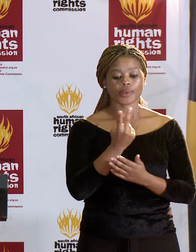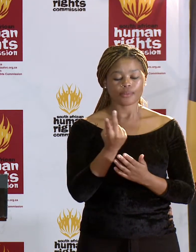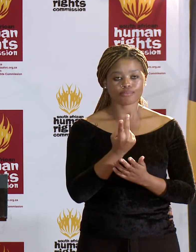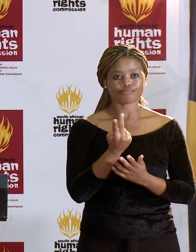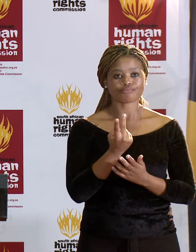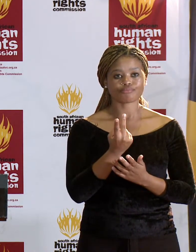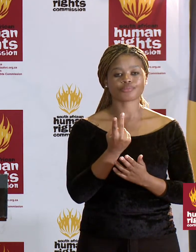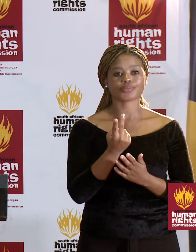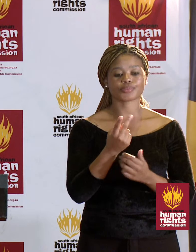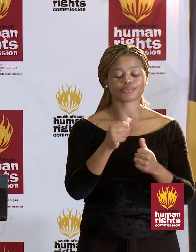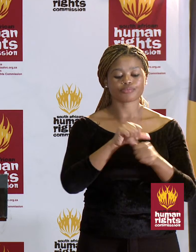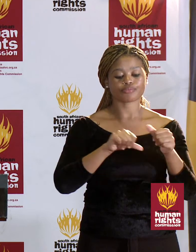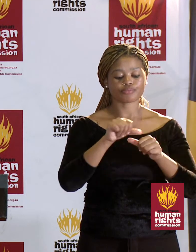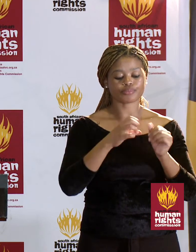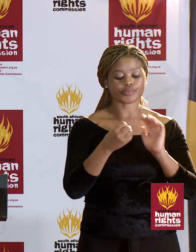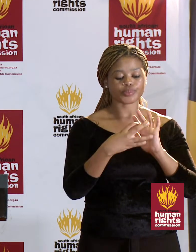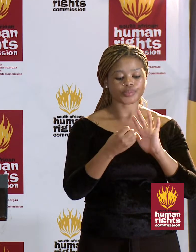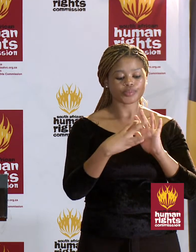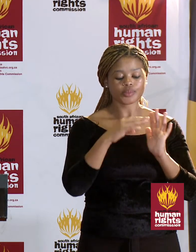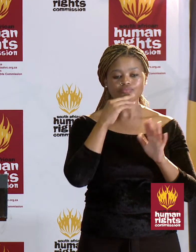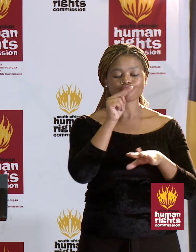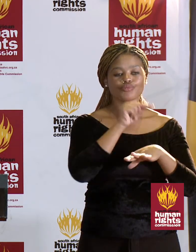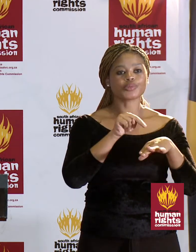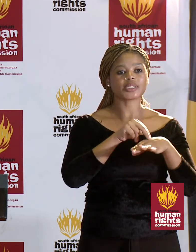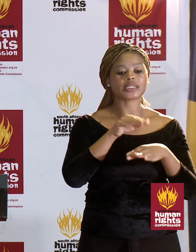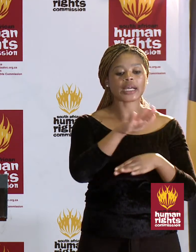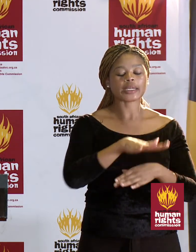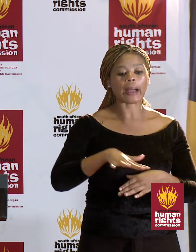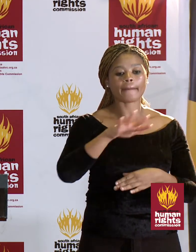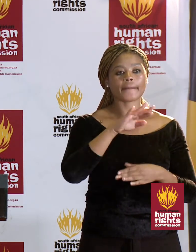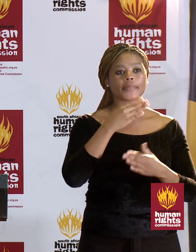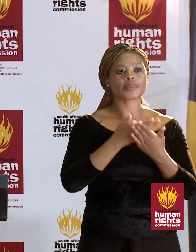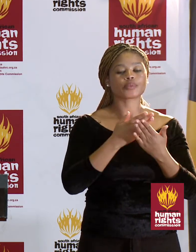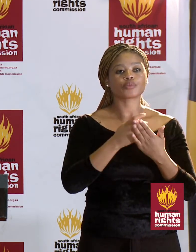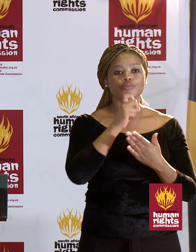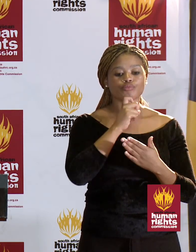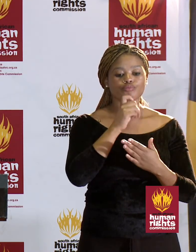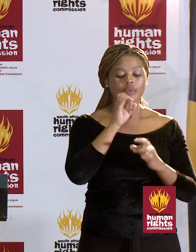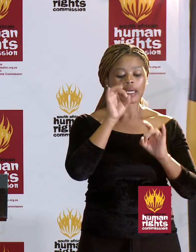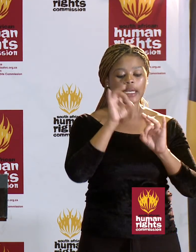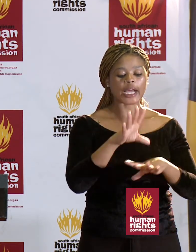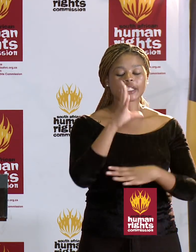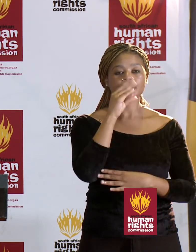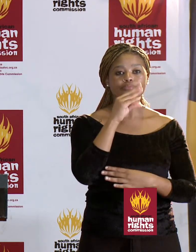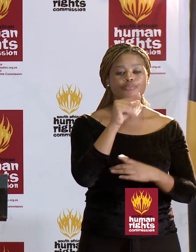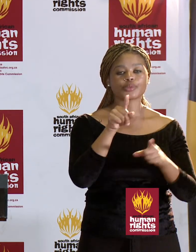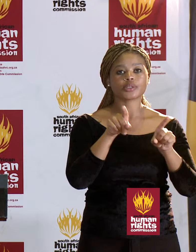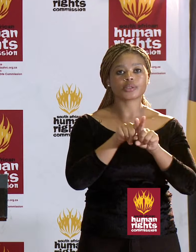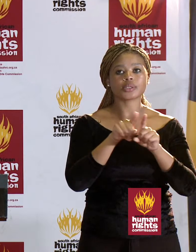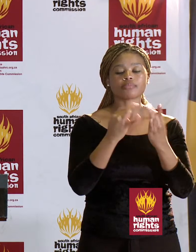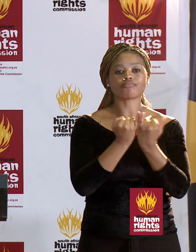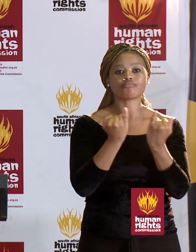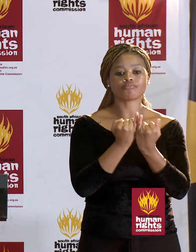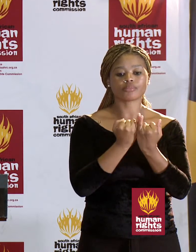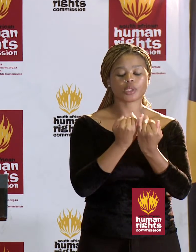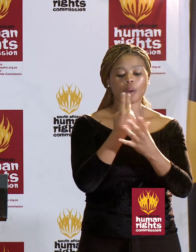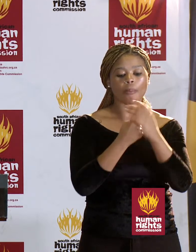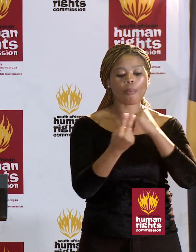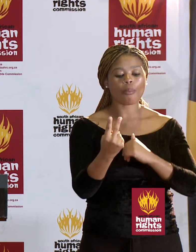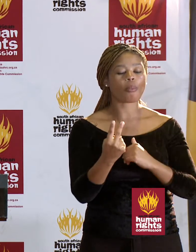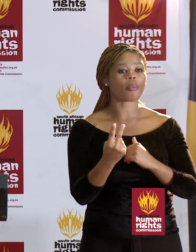that social media is not a neutral space. It can be used to perpetuate hate speech, as